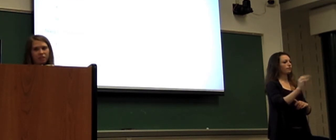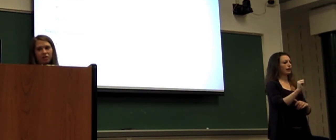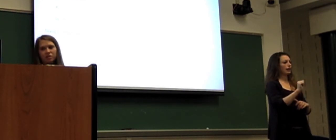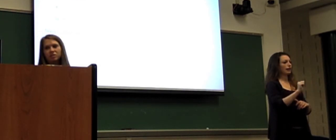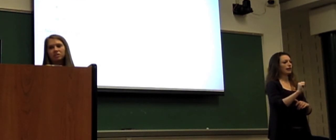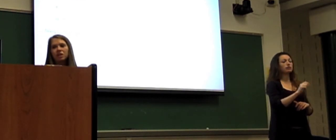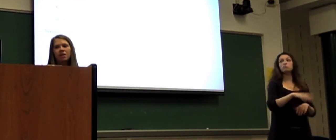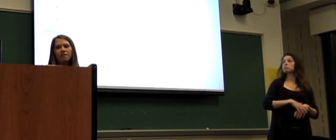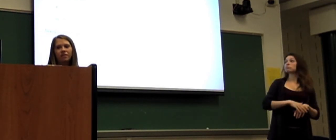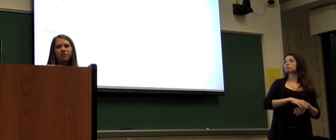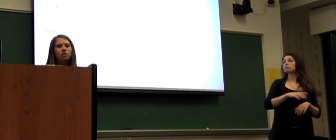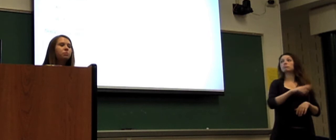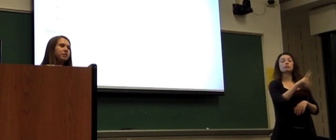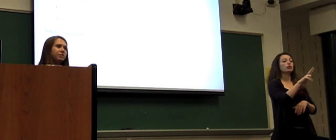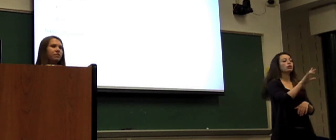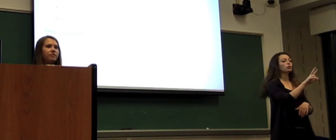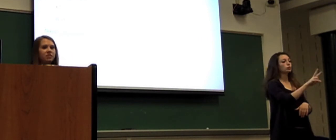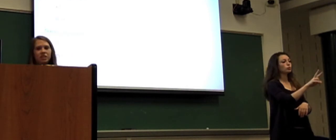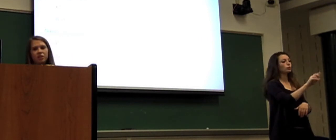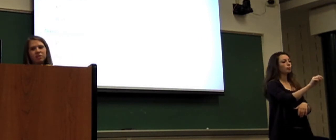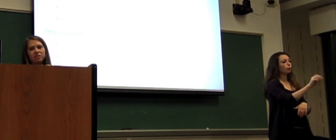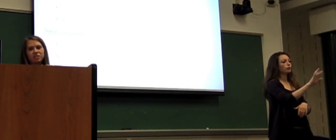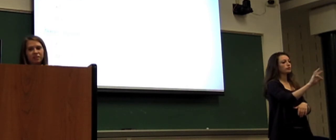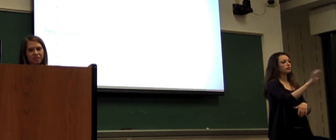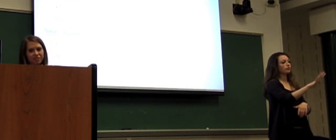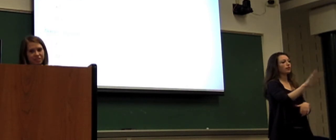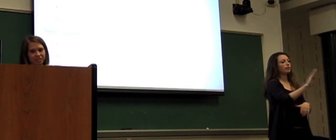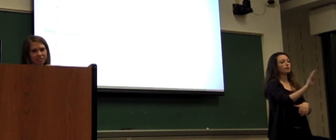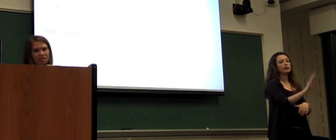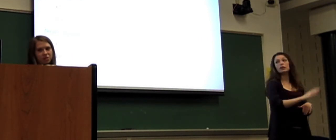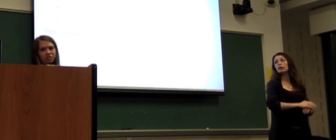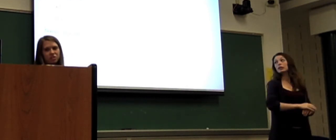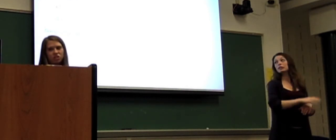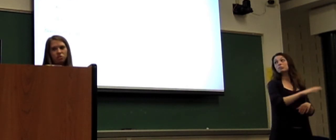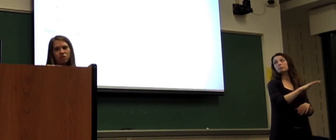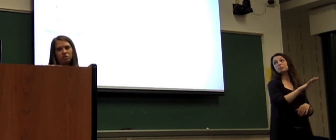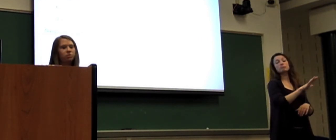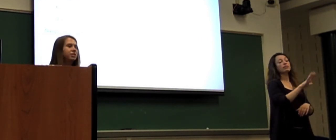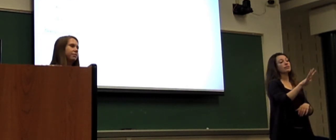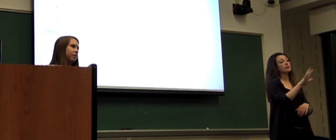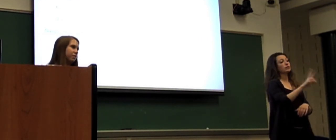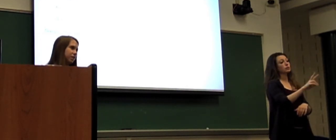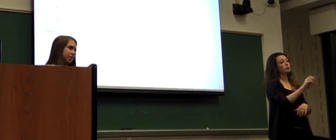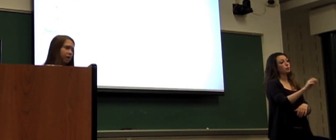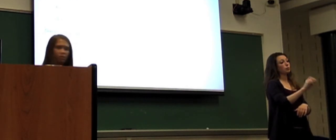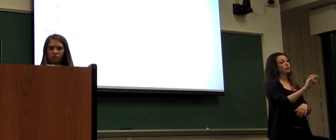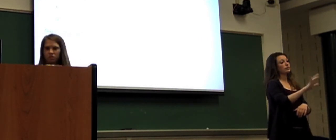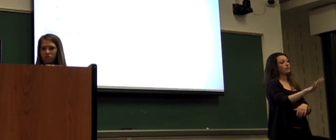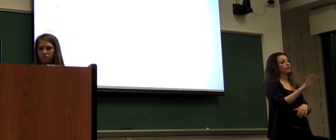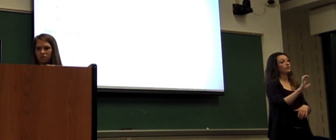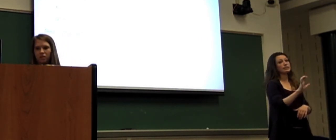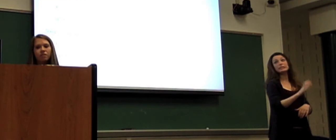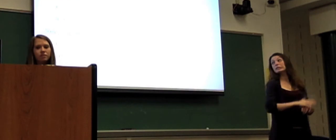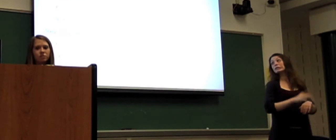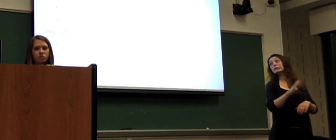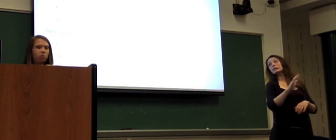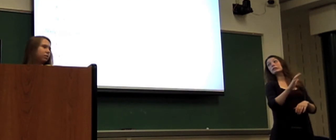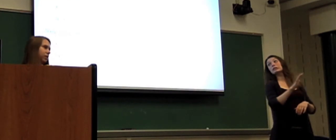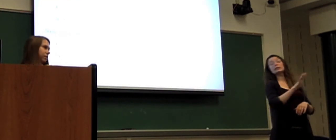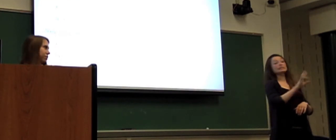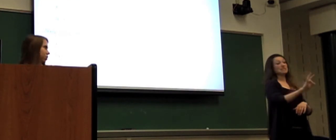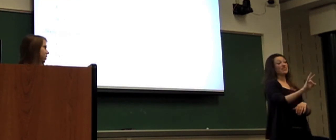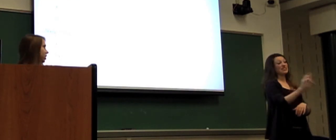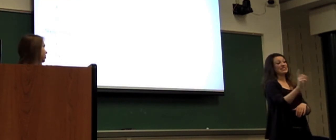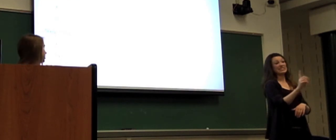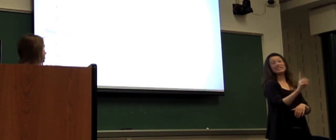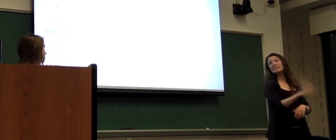32.75 B hours, 52.75 C hours, 7 D hours, and 200.75 E hours, for a total